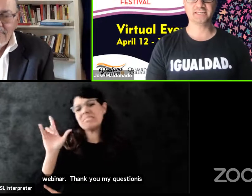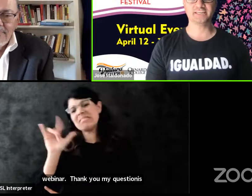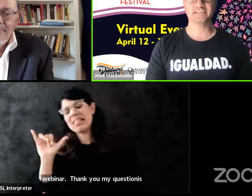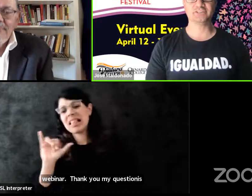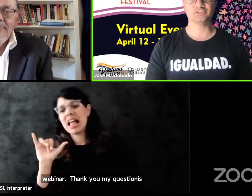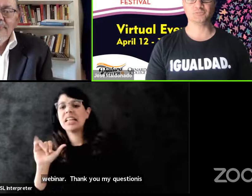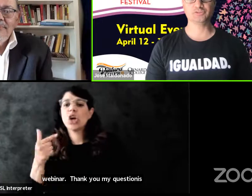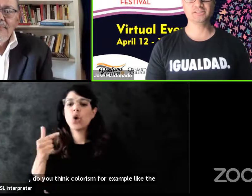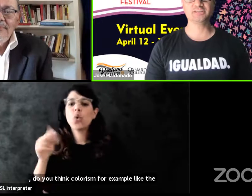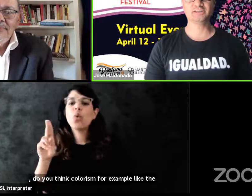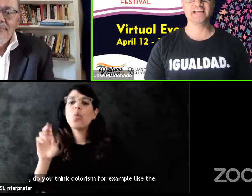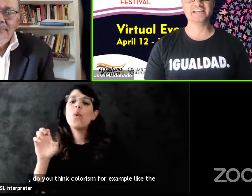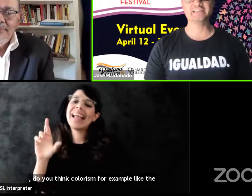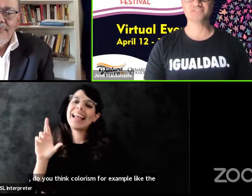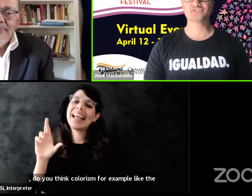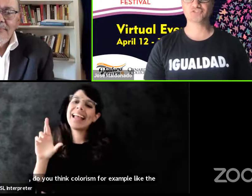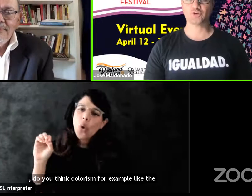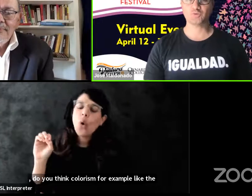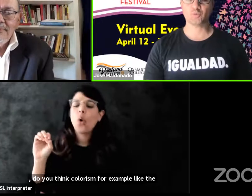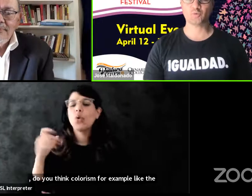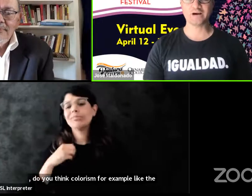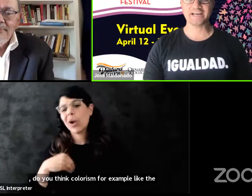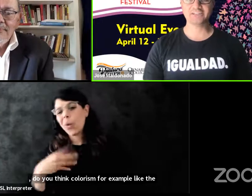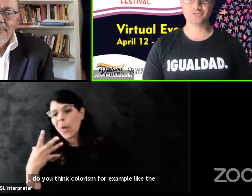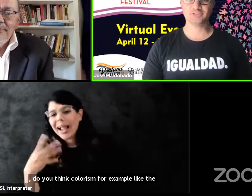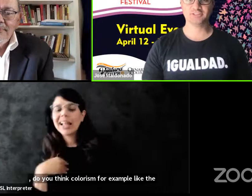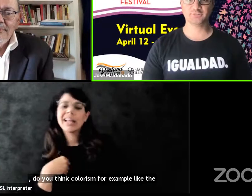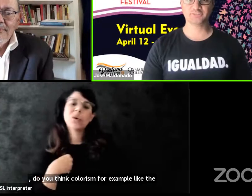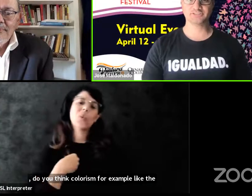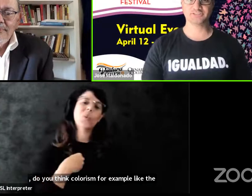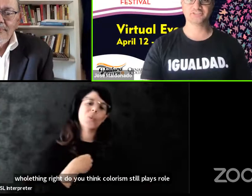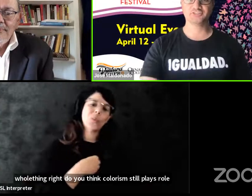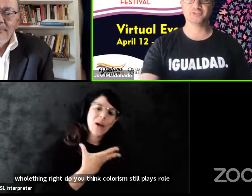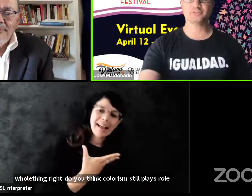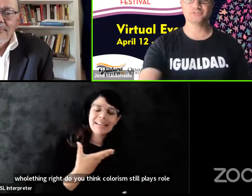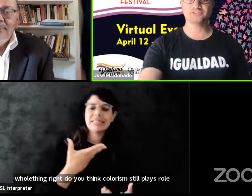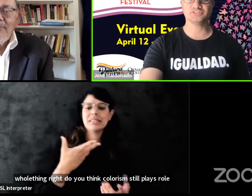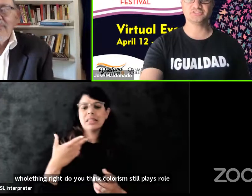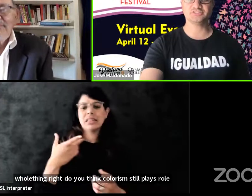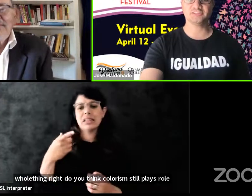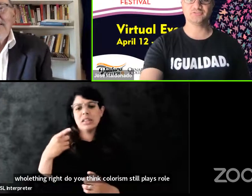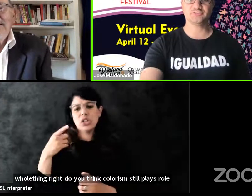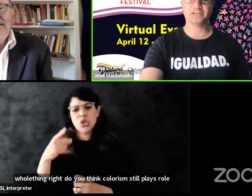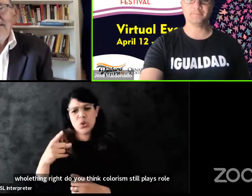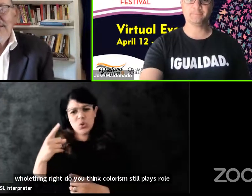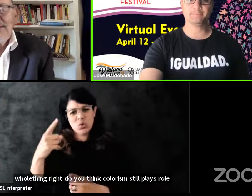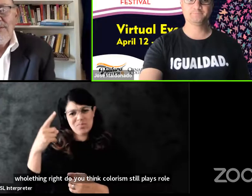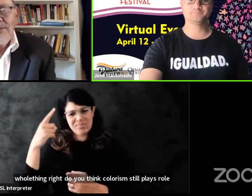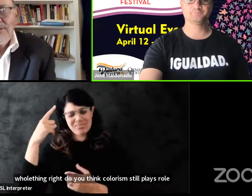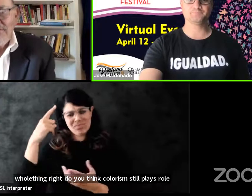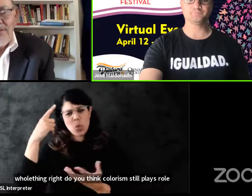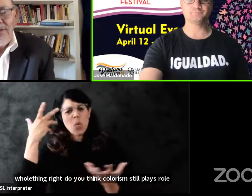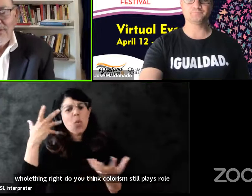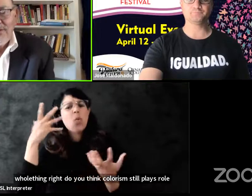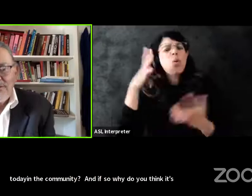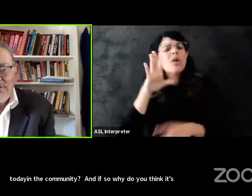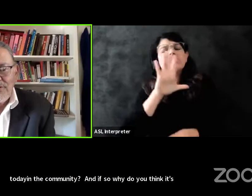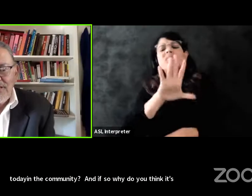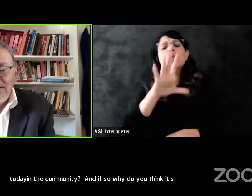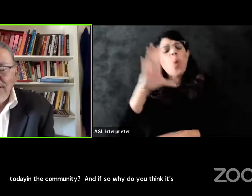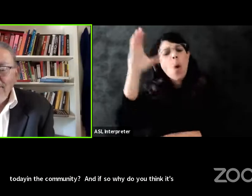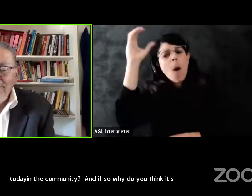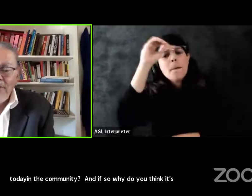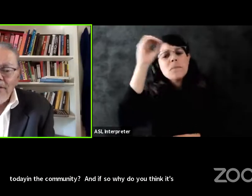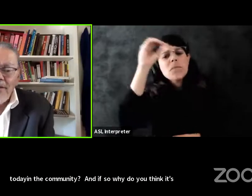role today in the community? And if so, why do you think it persists? Great question, Gerald. Thank you for that. Oh, very good